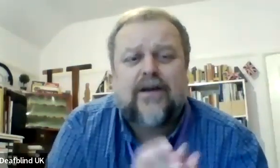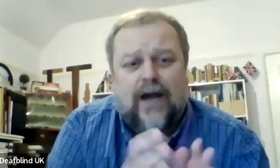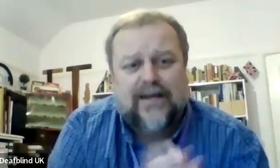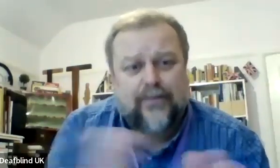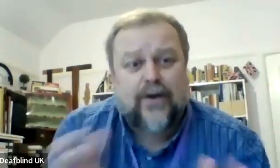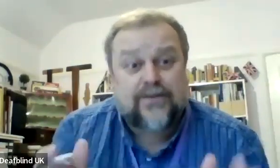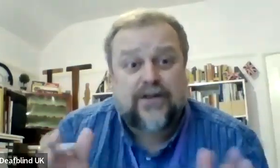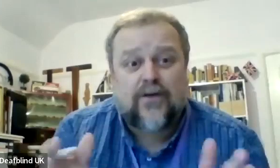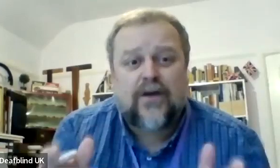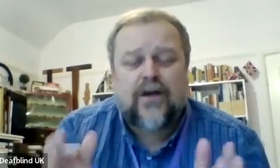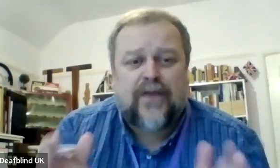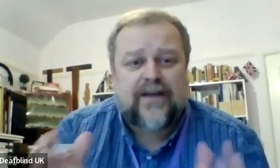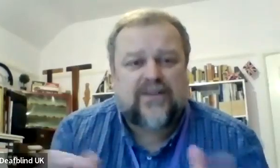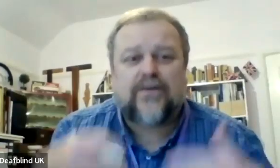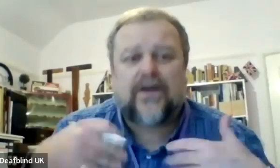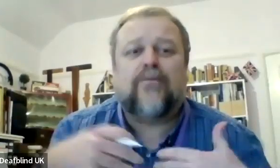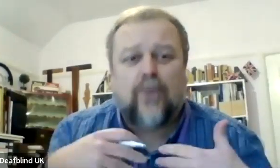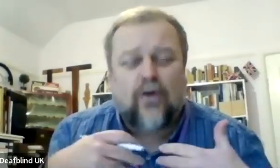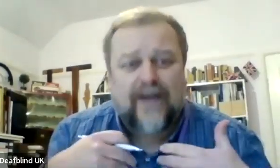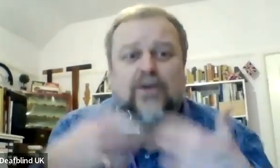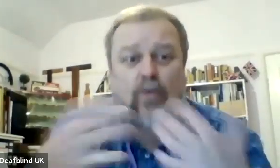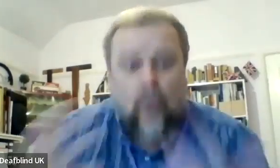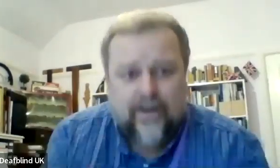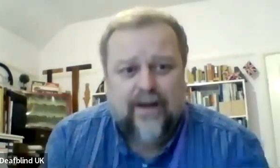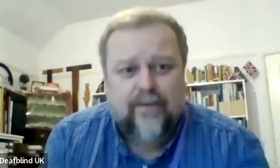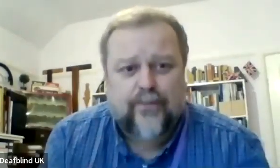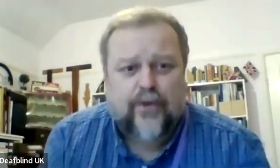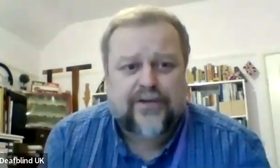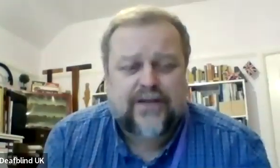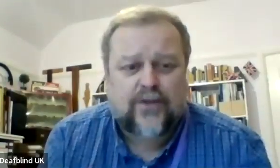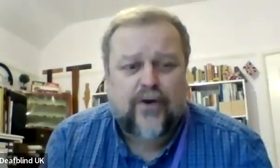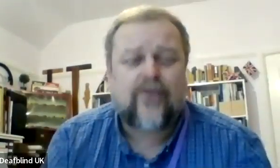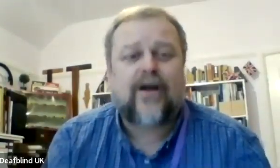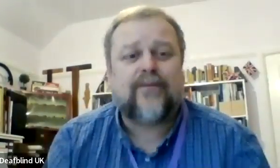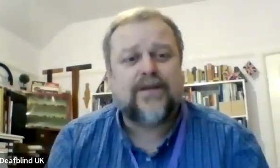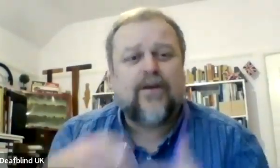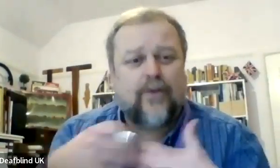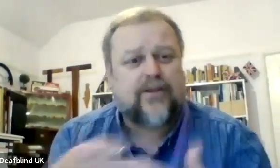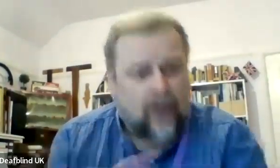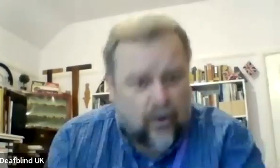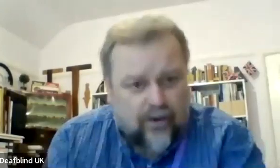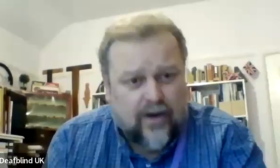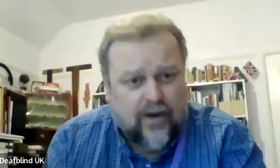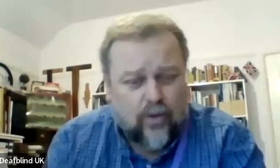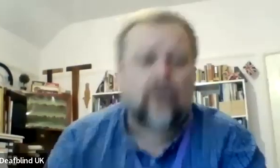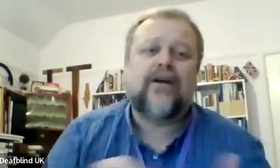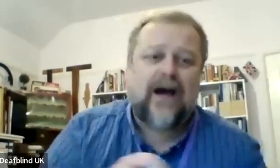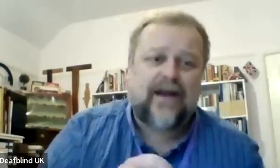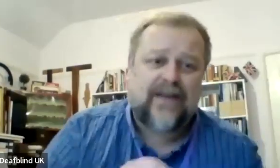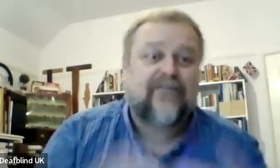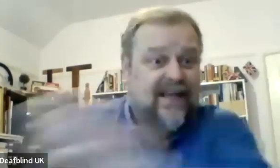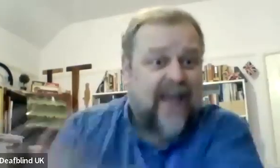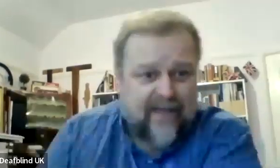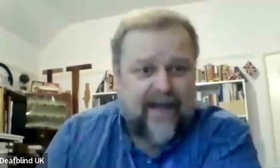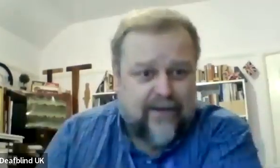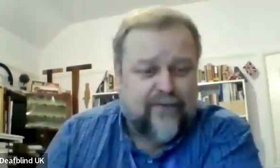basis, as opposed to things that are more like sort of walking projects or programs, which are a longer walk and you